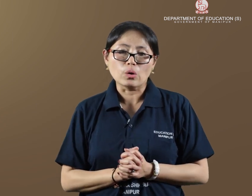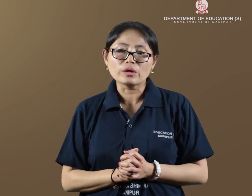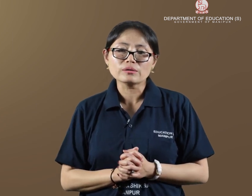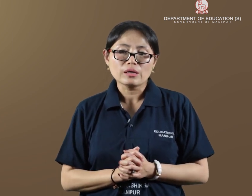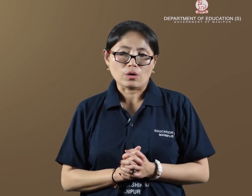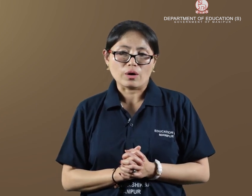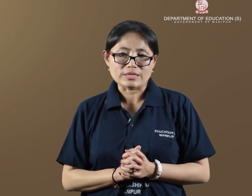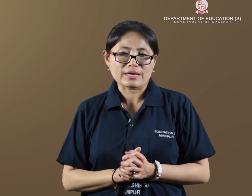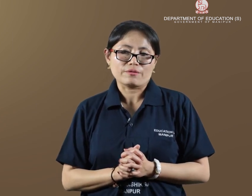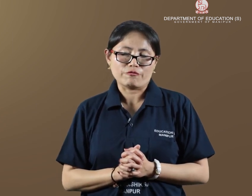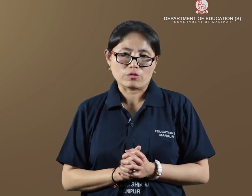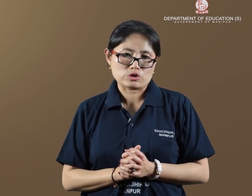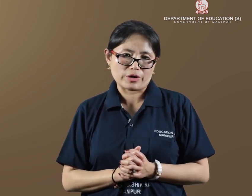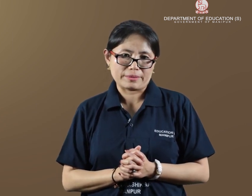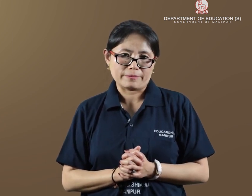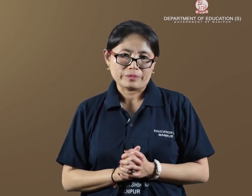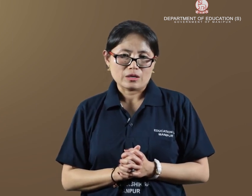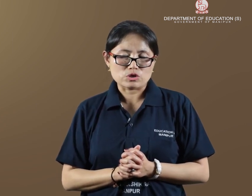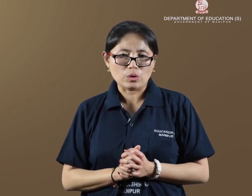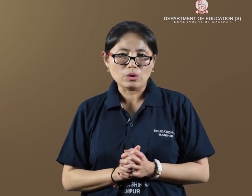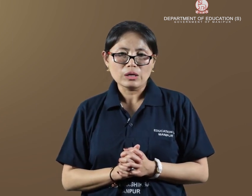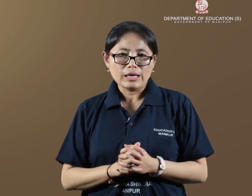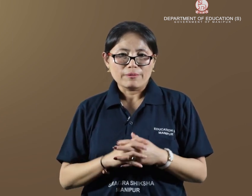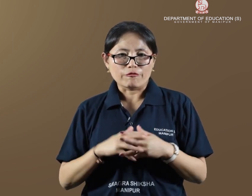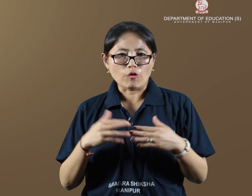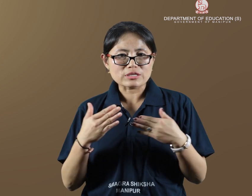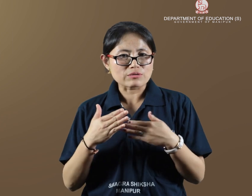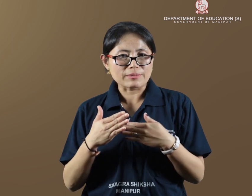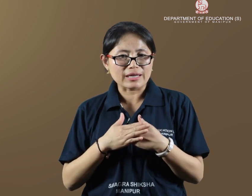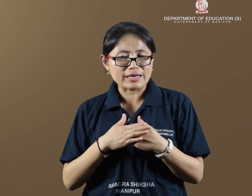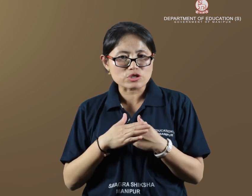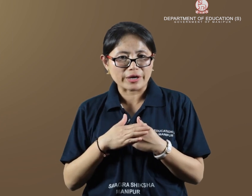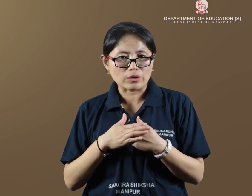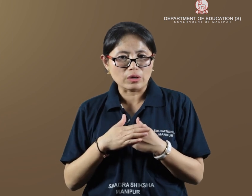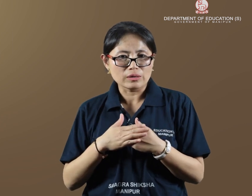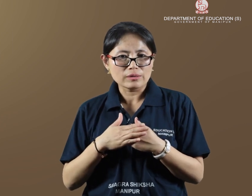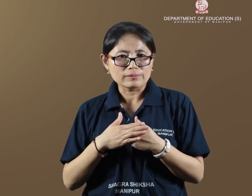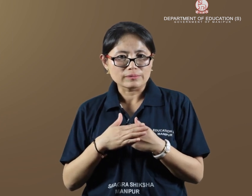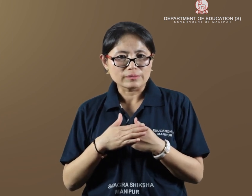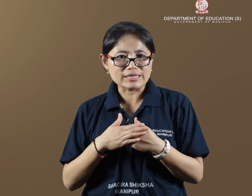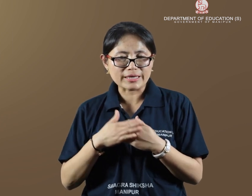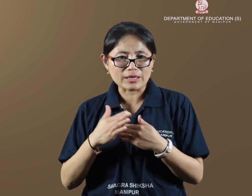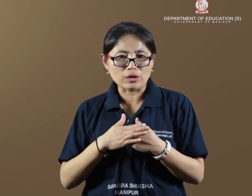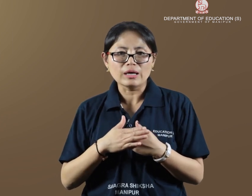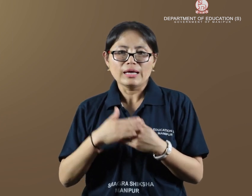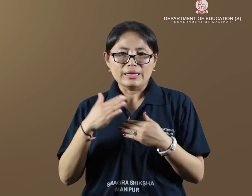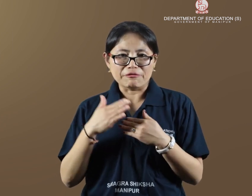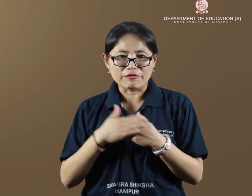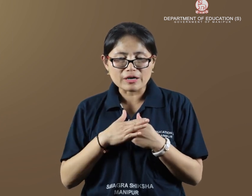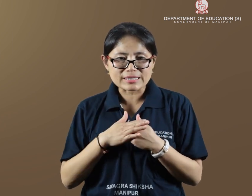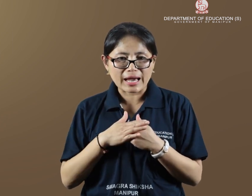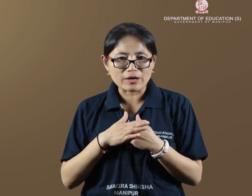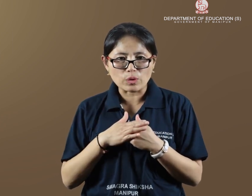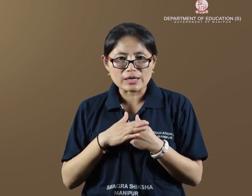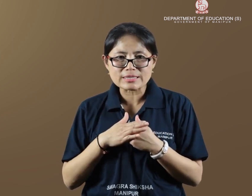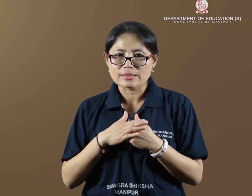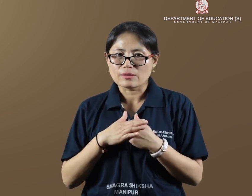non contact force oire so force of makhal ani sure ko nisang iko the first kind was